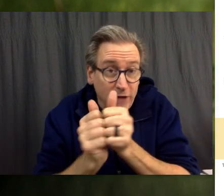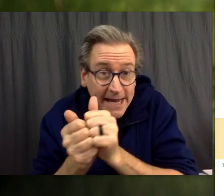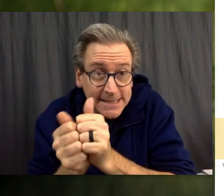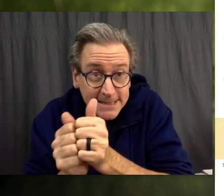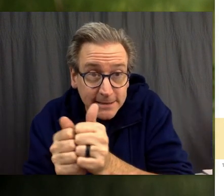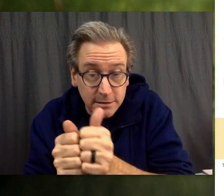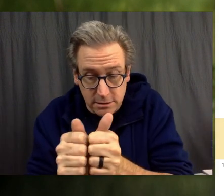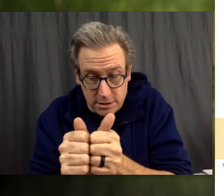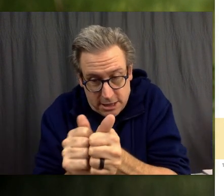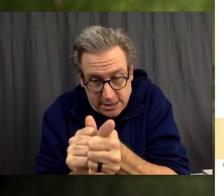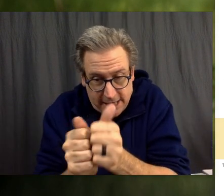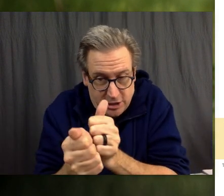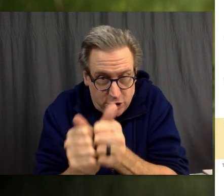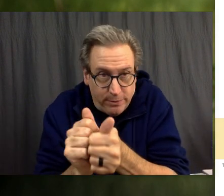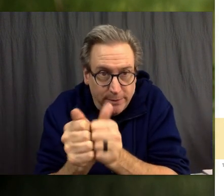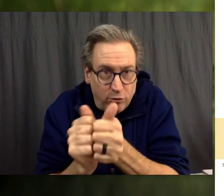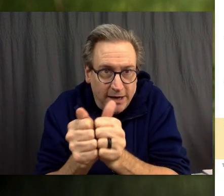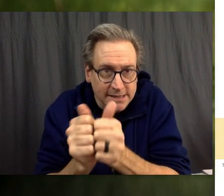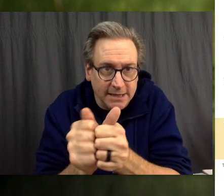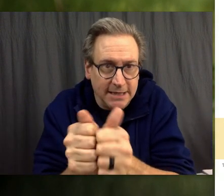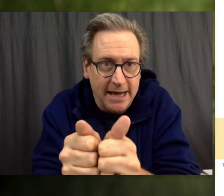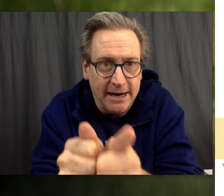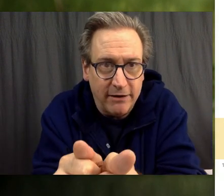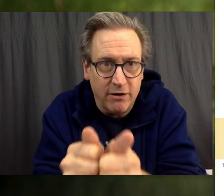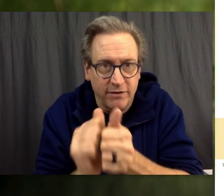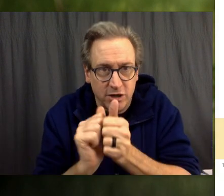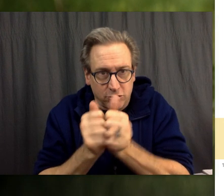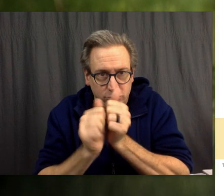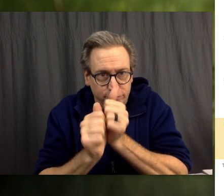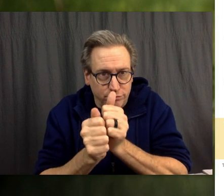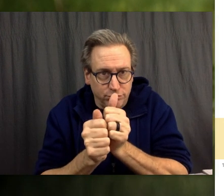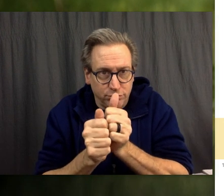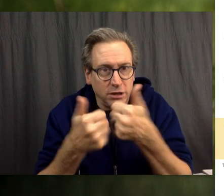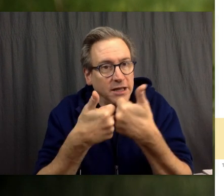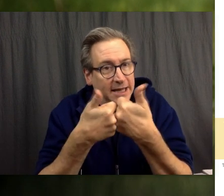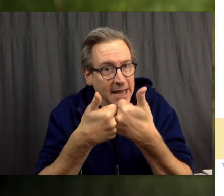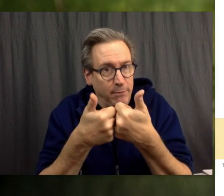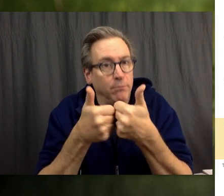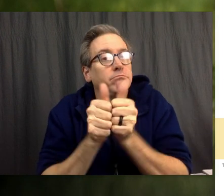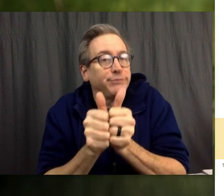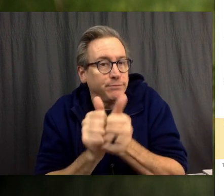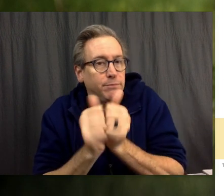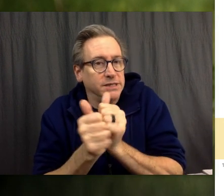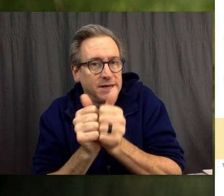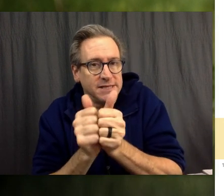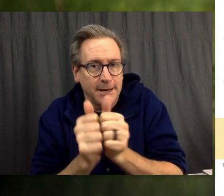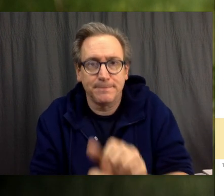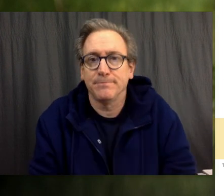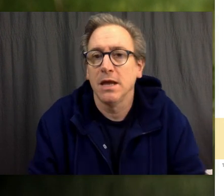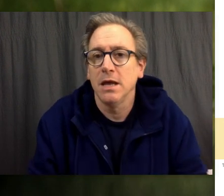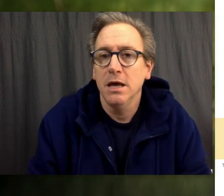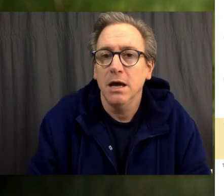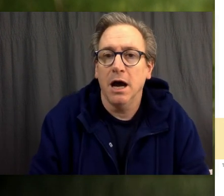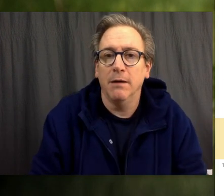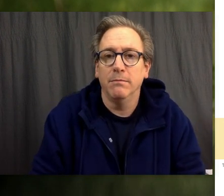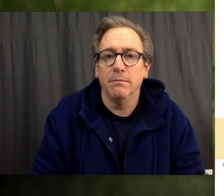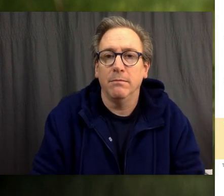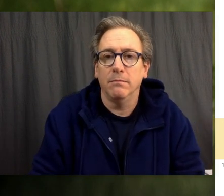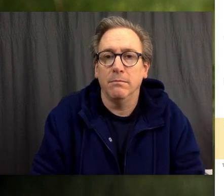you race, it's like 2 people racing to get in front of each other. Like game, but side by side.